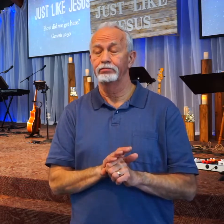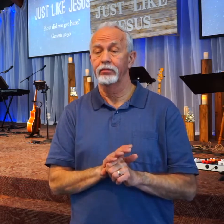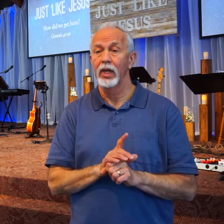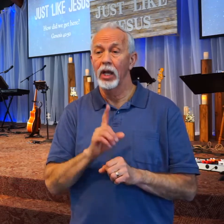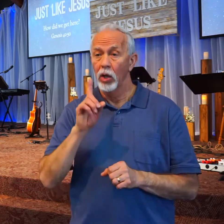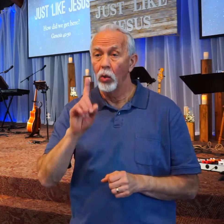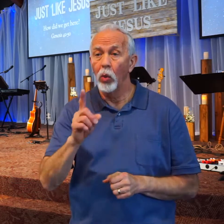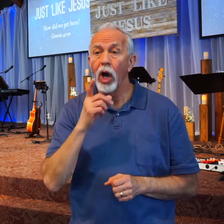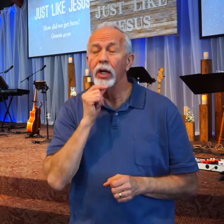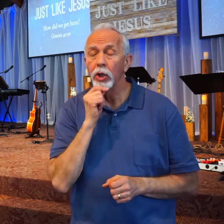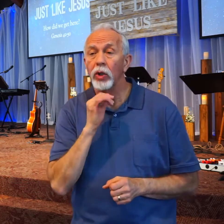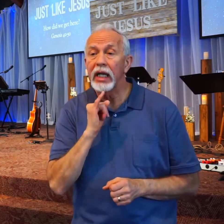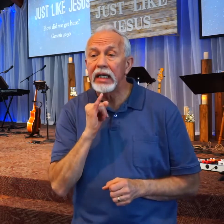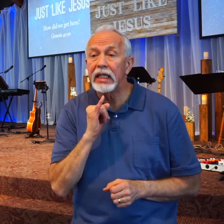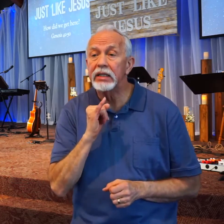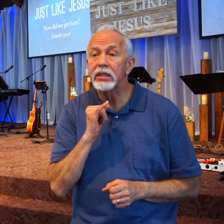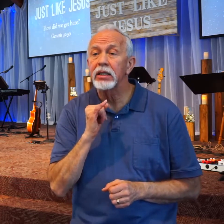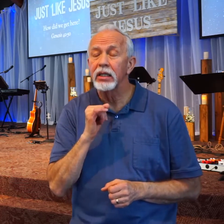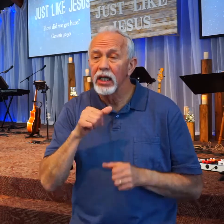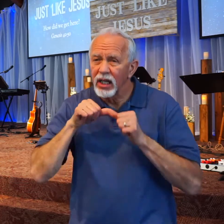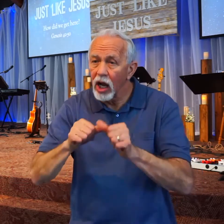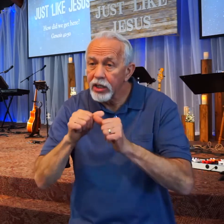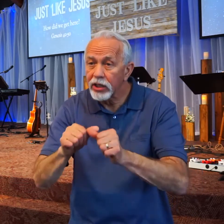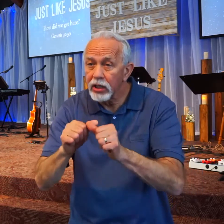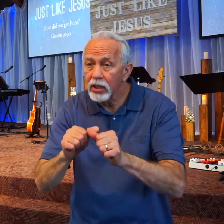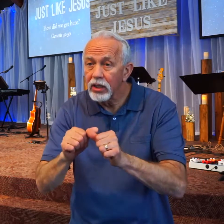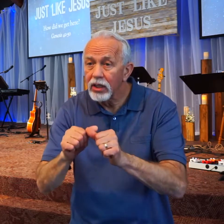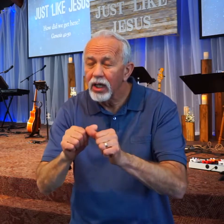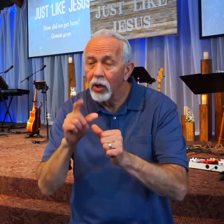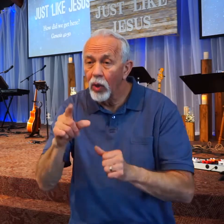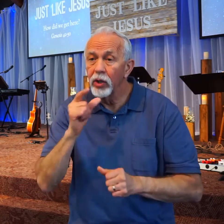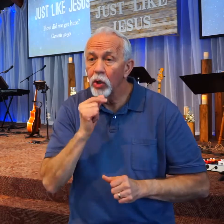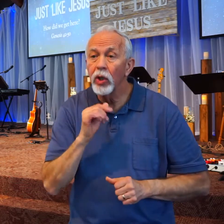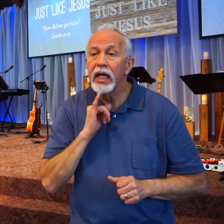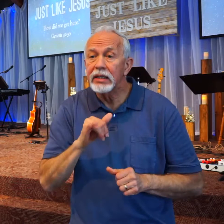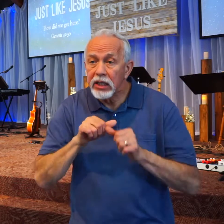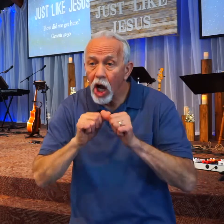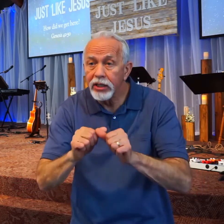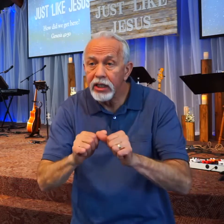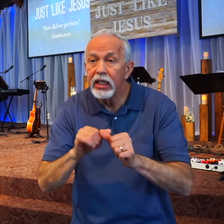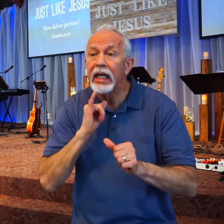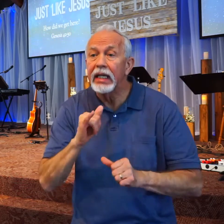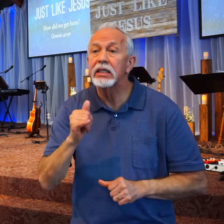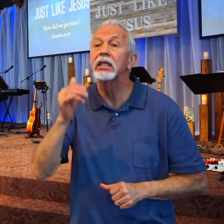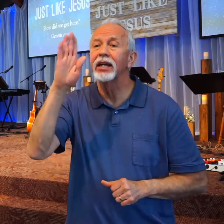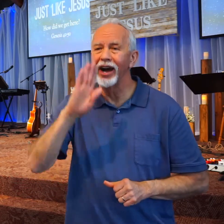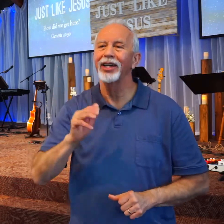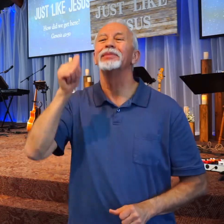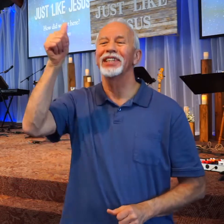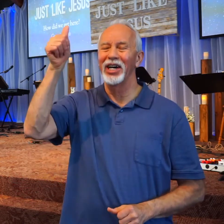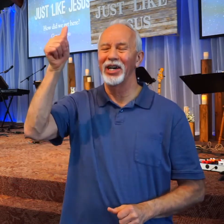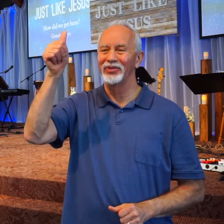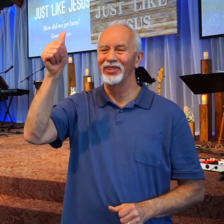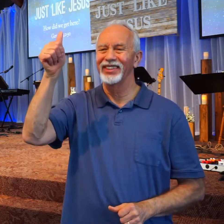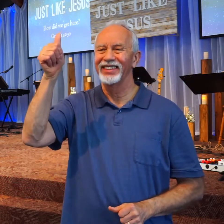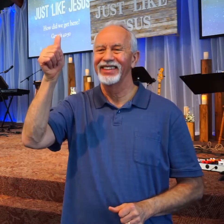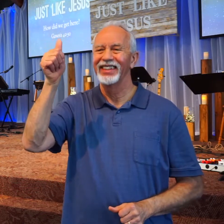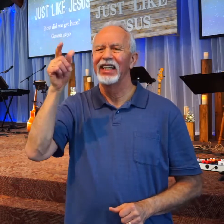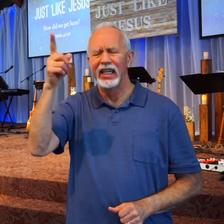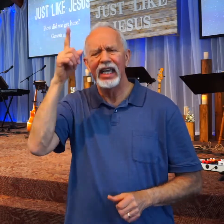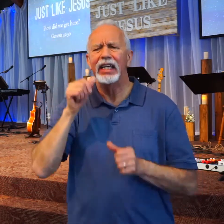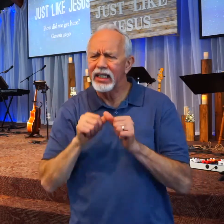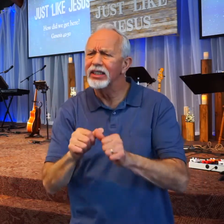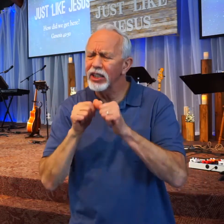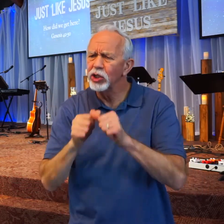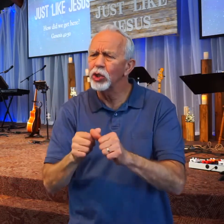one who is constant. And the one who is constant is God Himself. He just